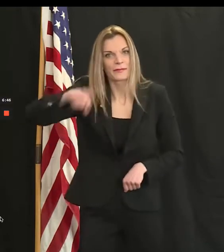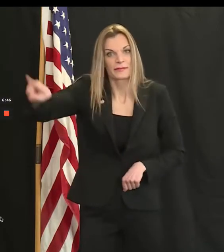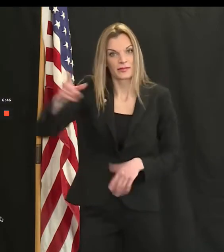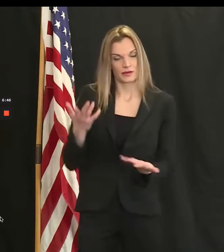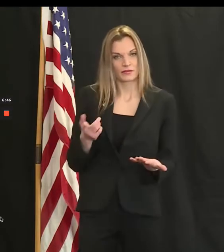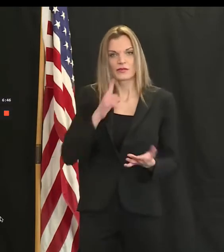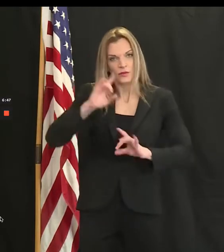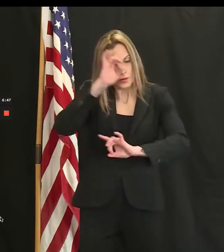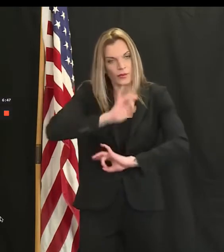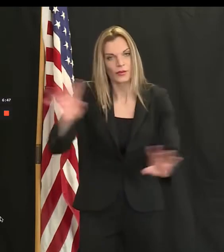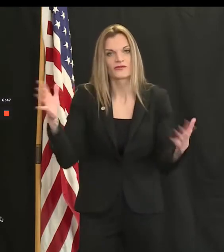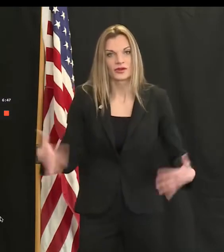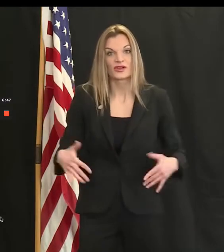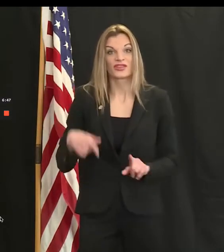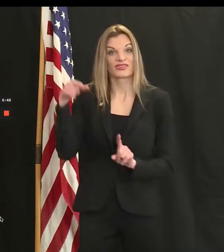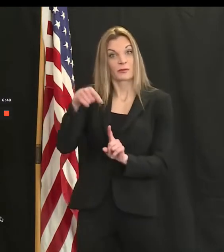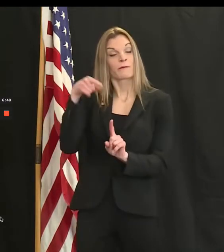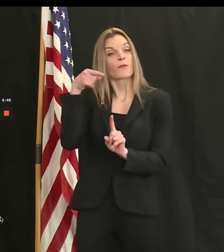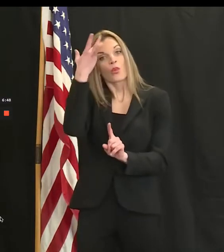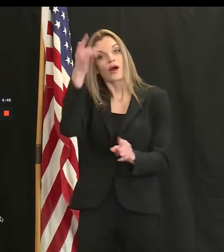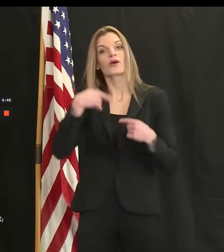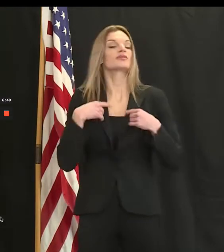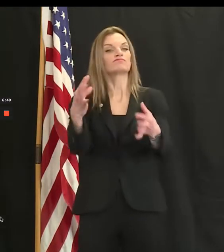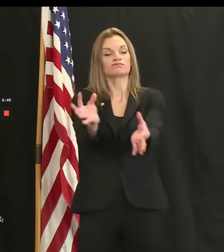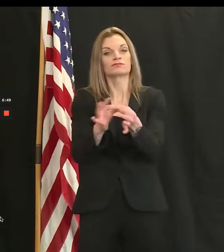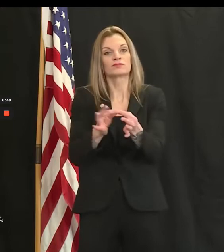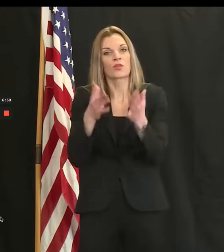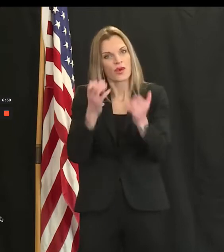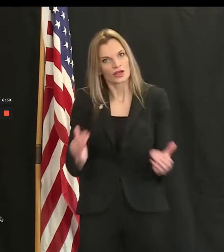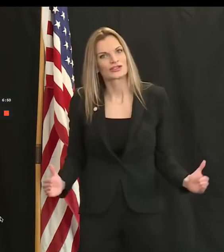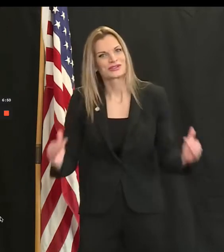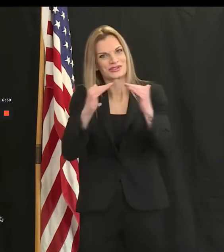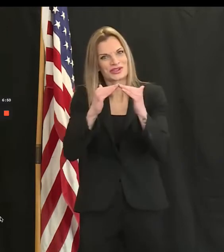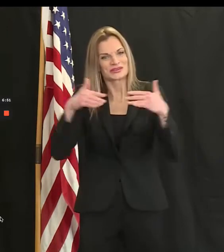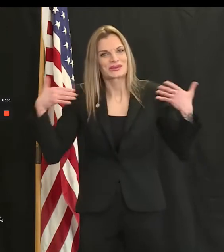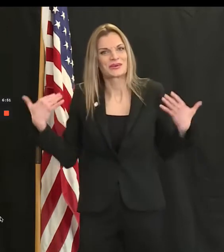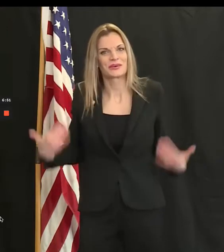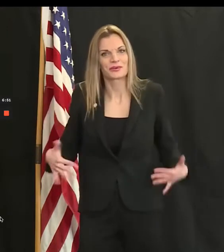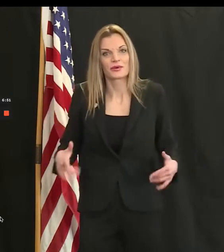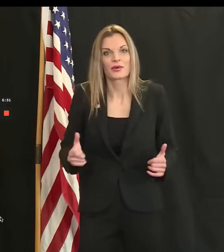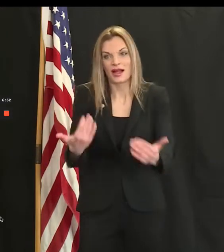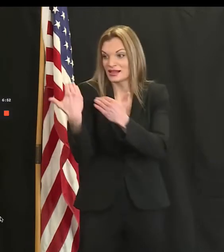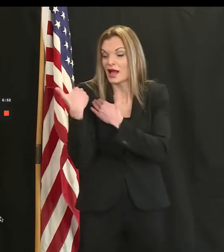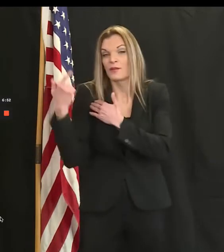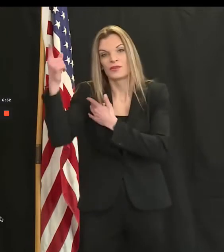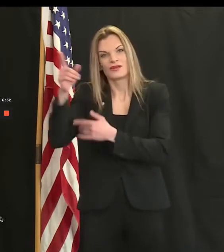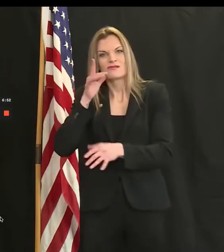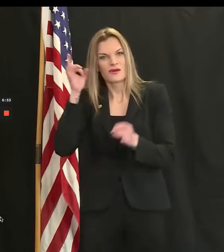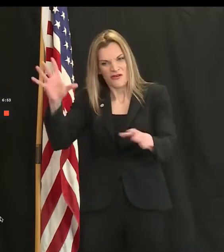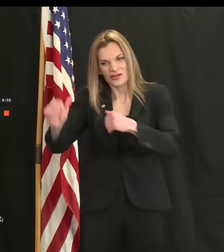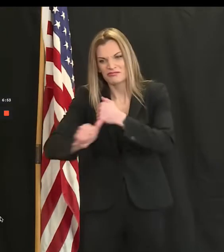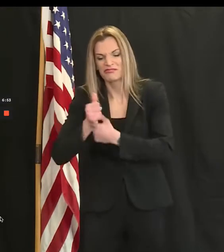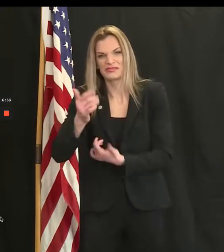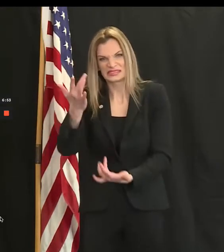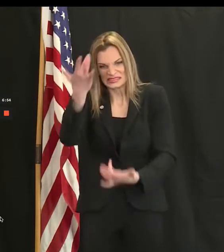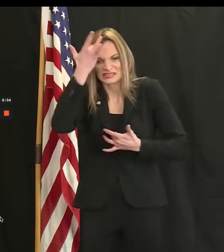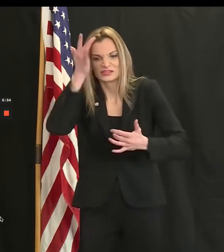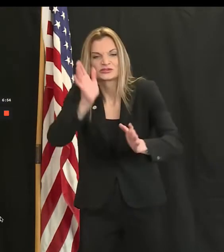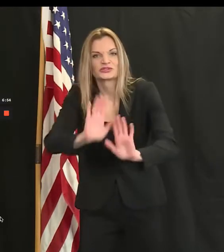and simple, this case is about justice, truth, accountability, poisoned children, lost